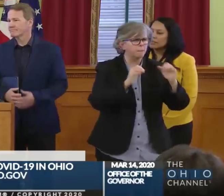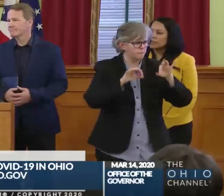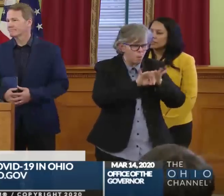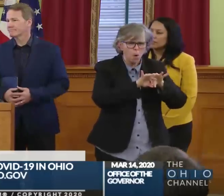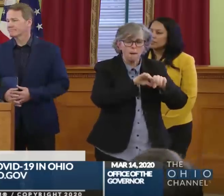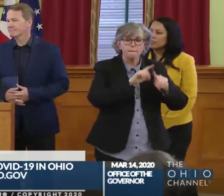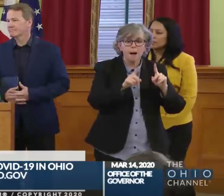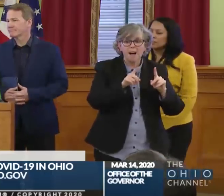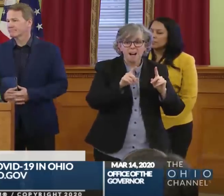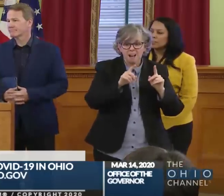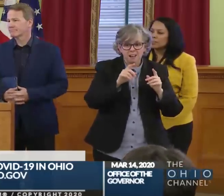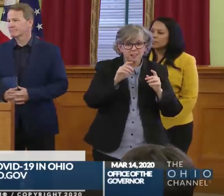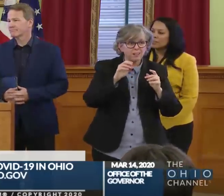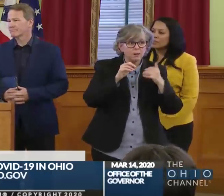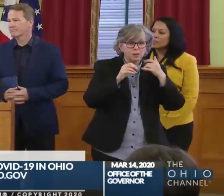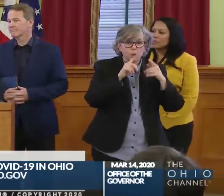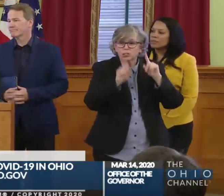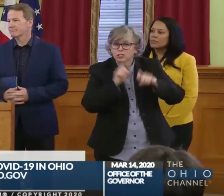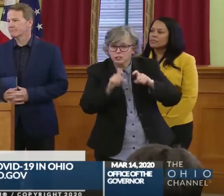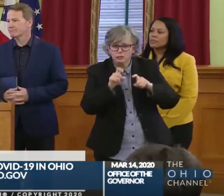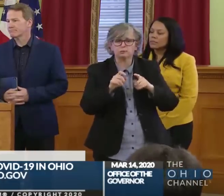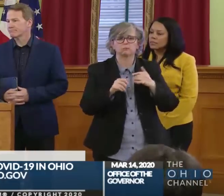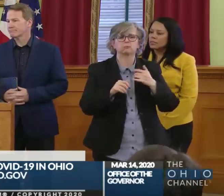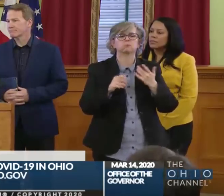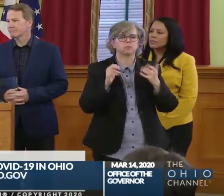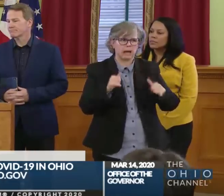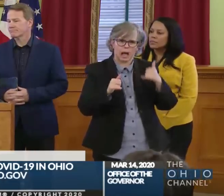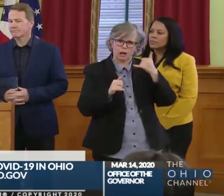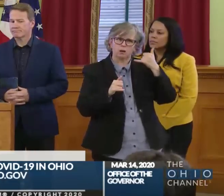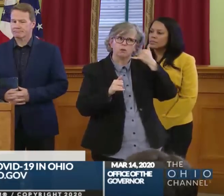the ODH hotline that's been set up and ask. Call